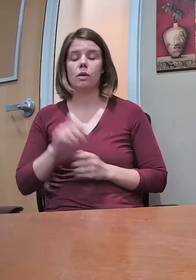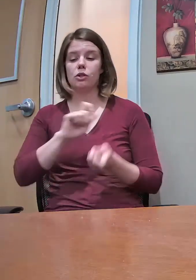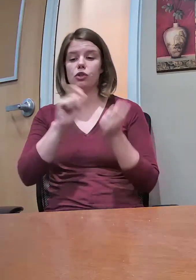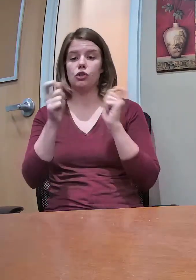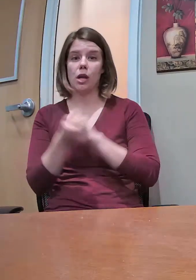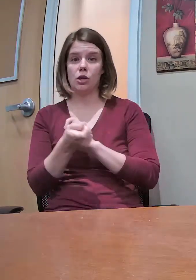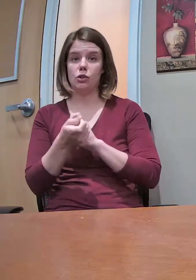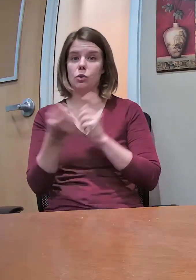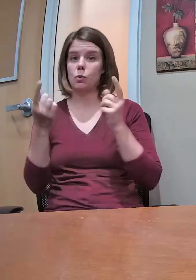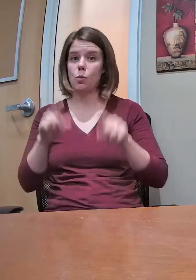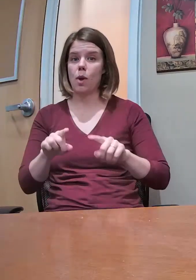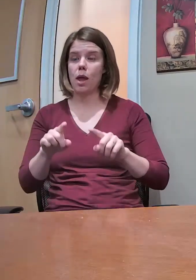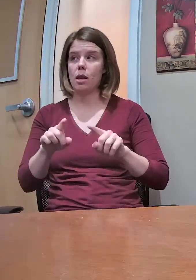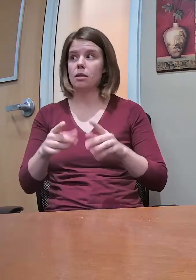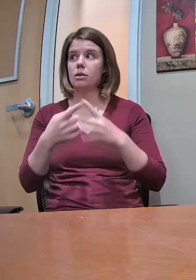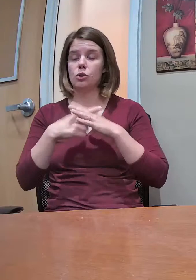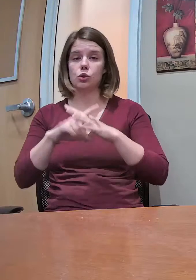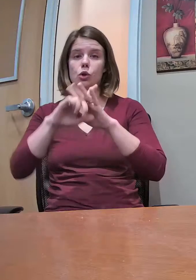the 9th.